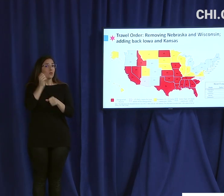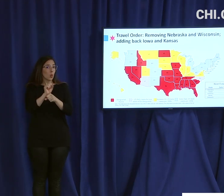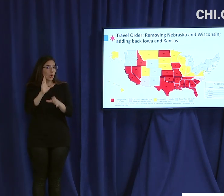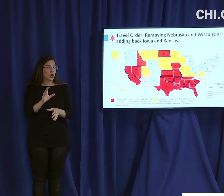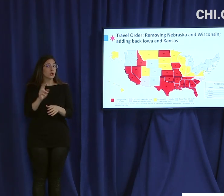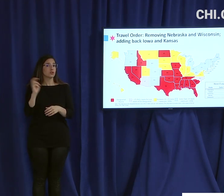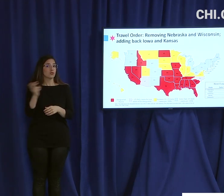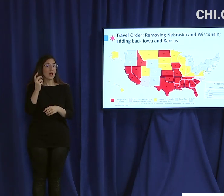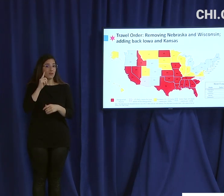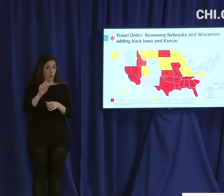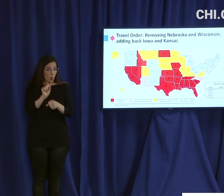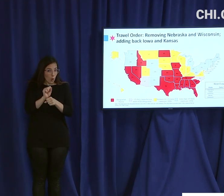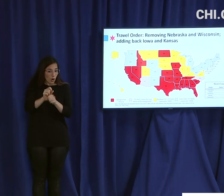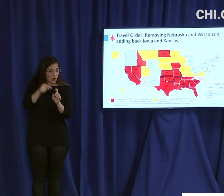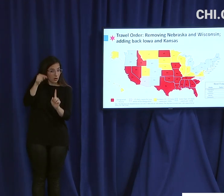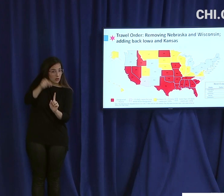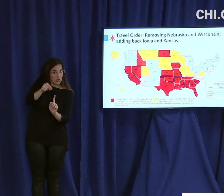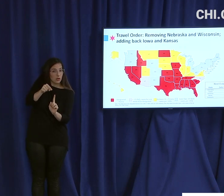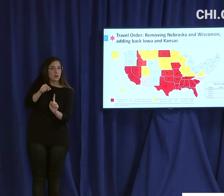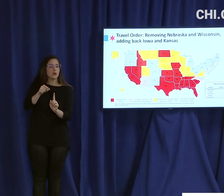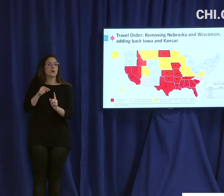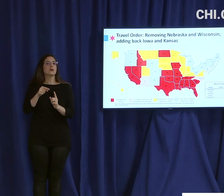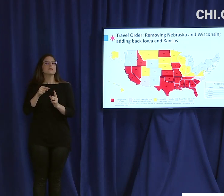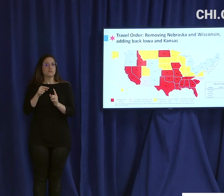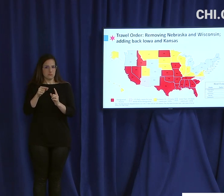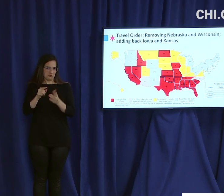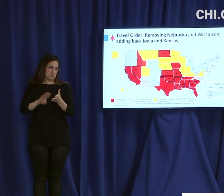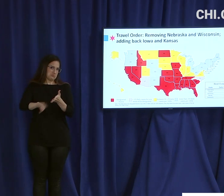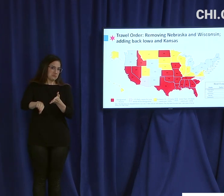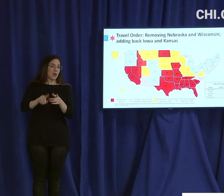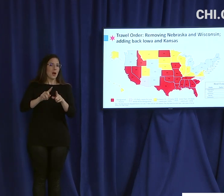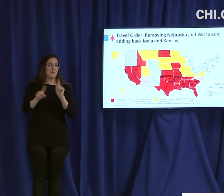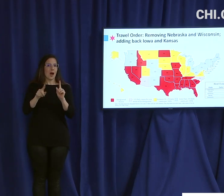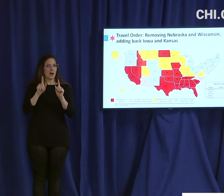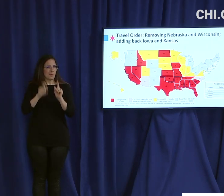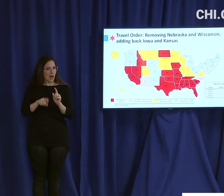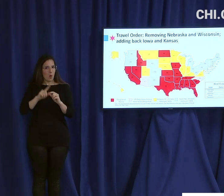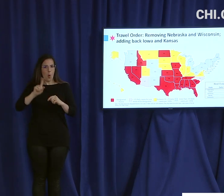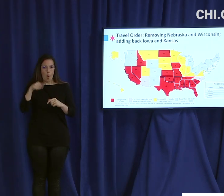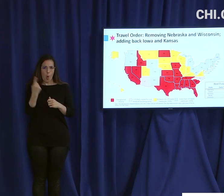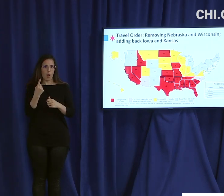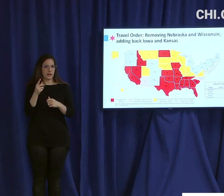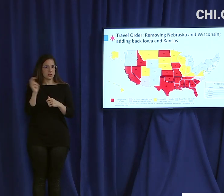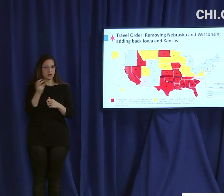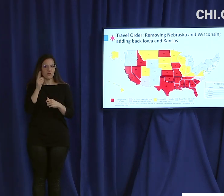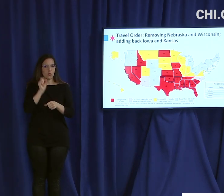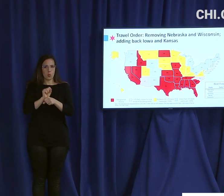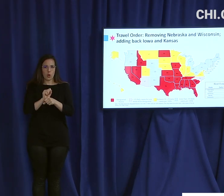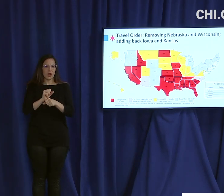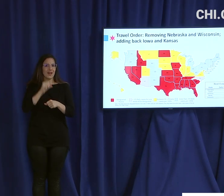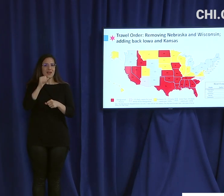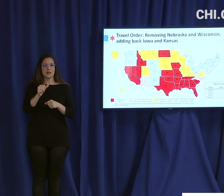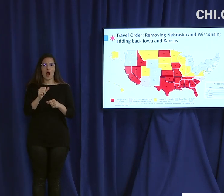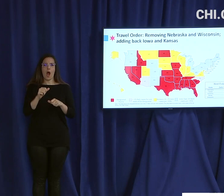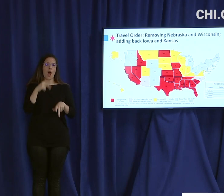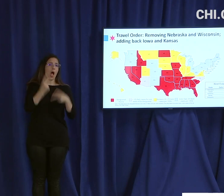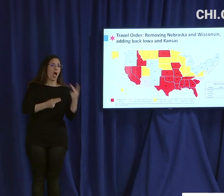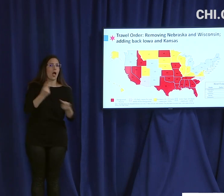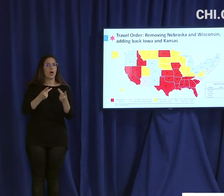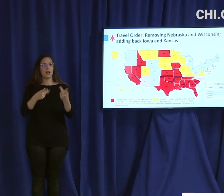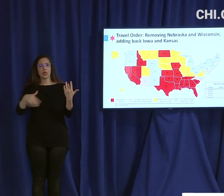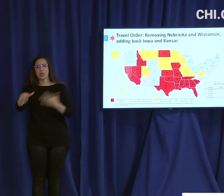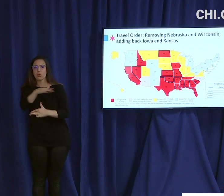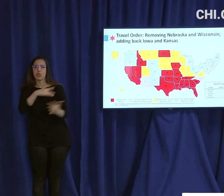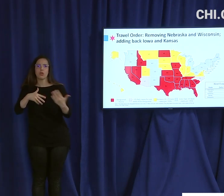their activities to work-related activities, avoid public spaces as much as possible. We have a lot of frequently asked questions about